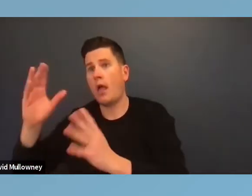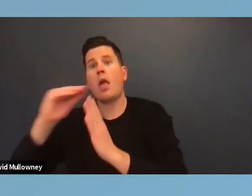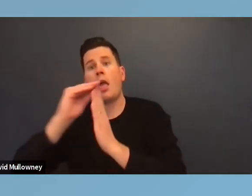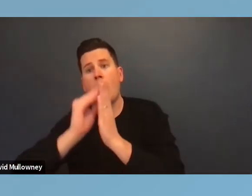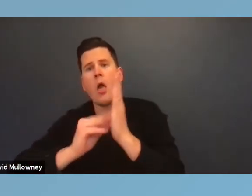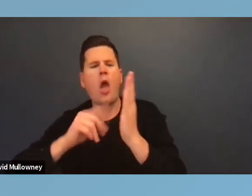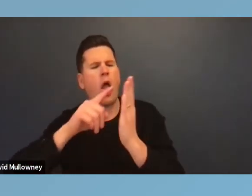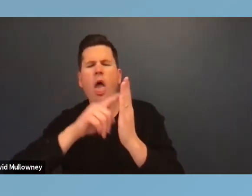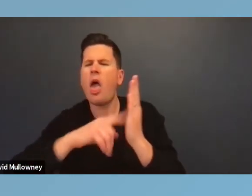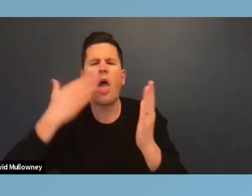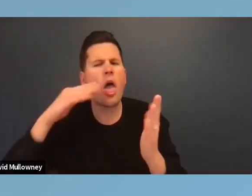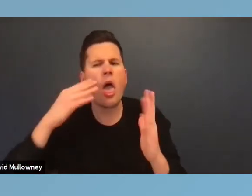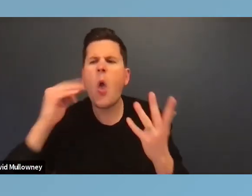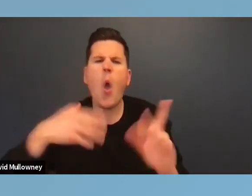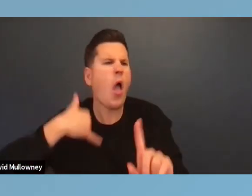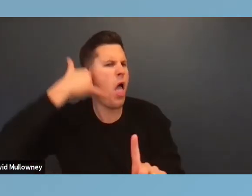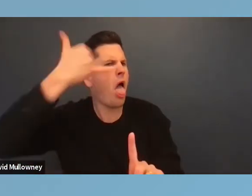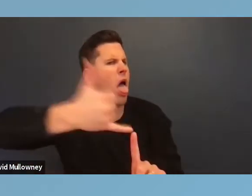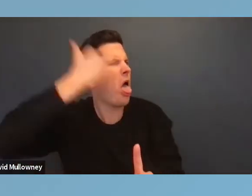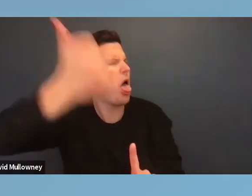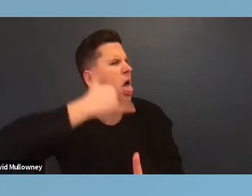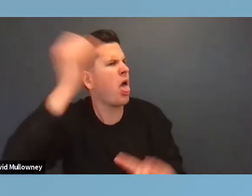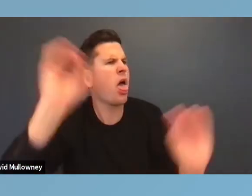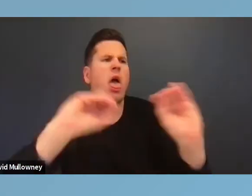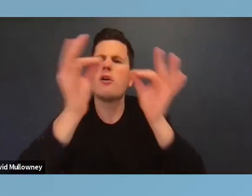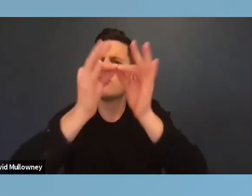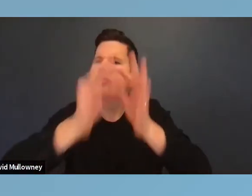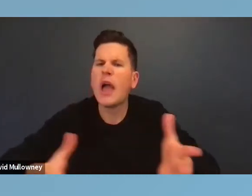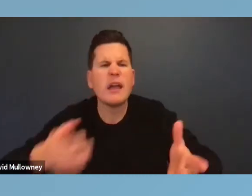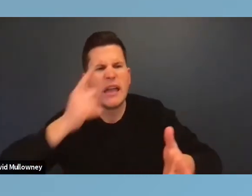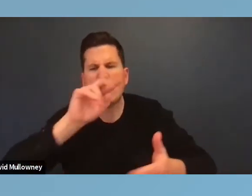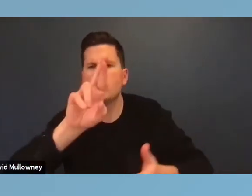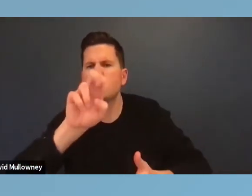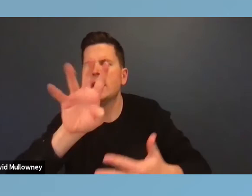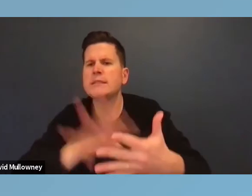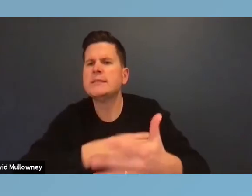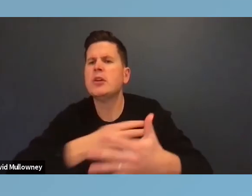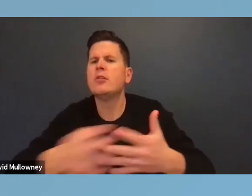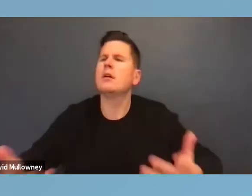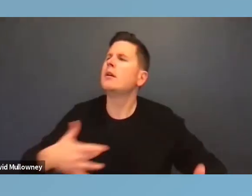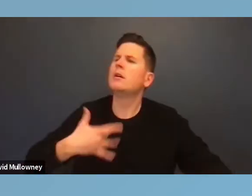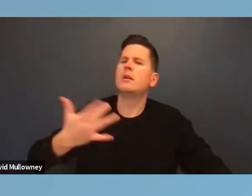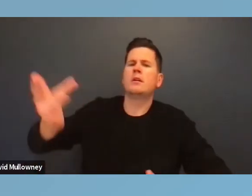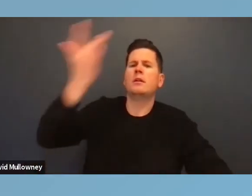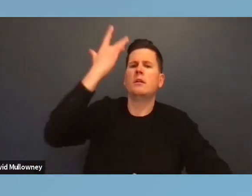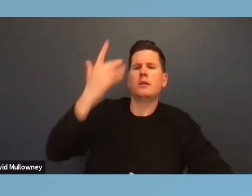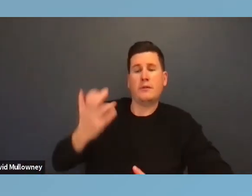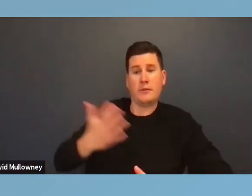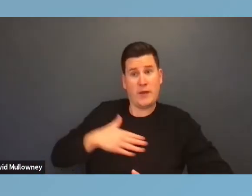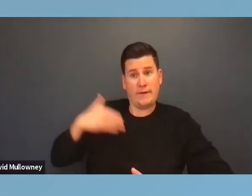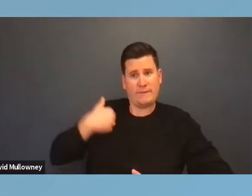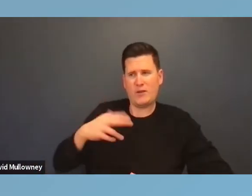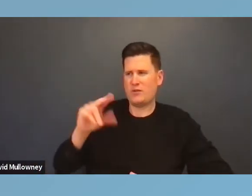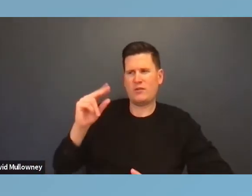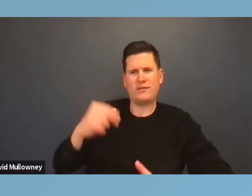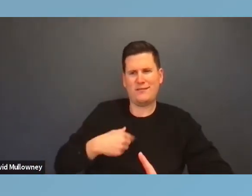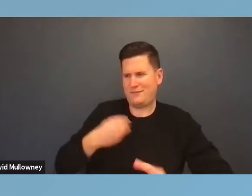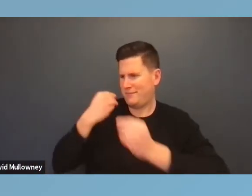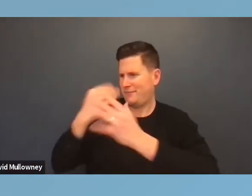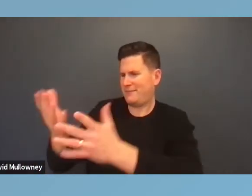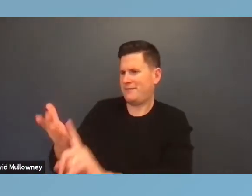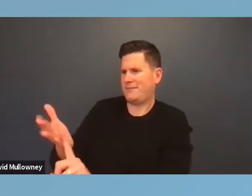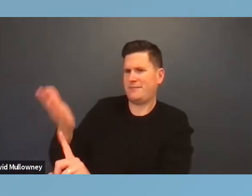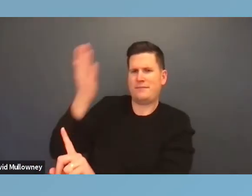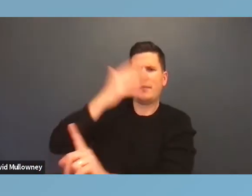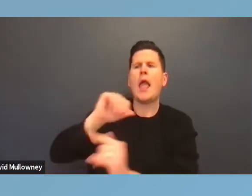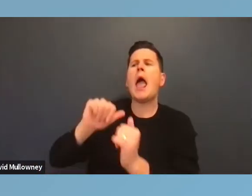form. We have to do all of that work. And they call and they still don't get an interpreter. So they want to reschedule, but